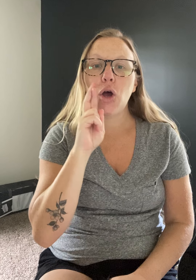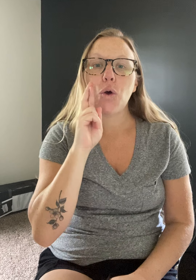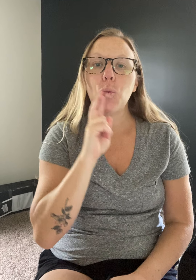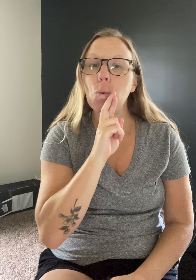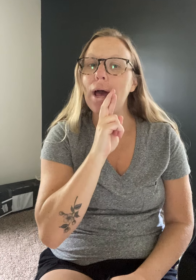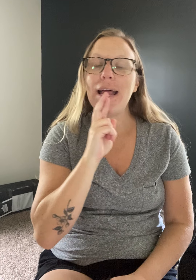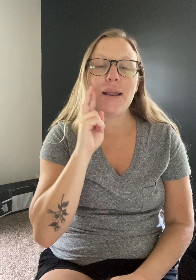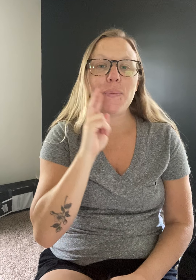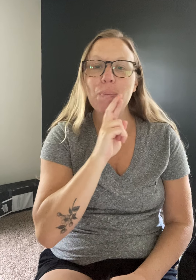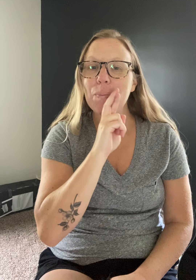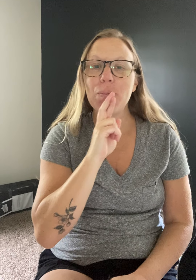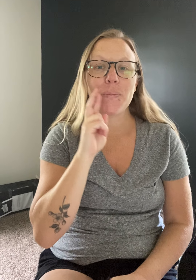red,